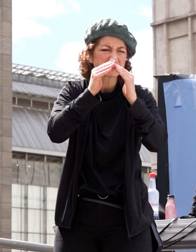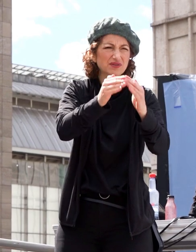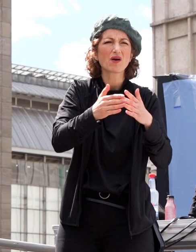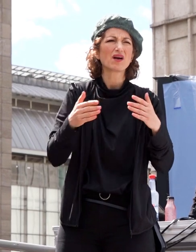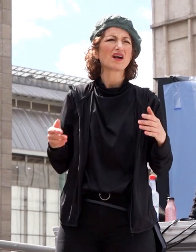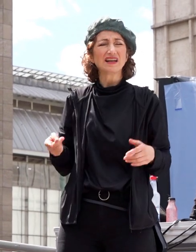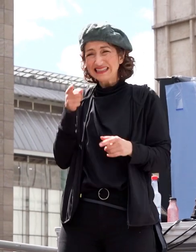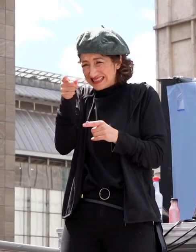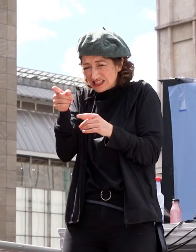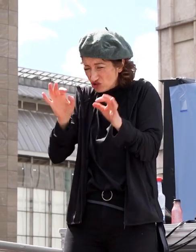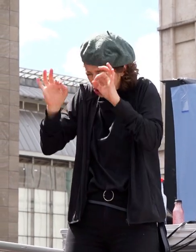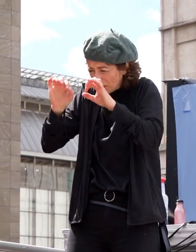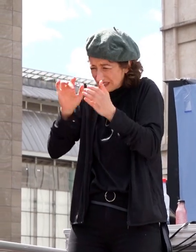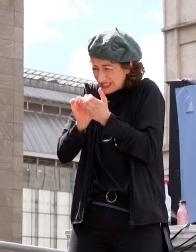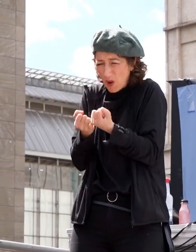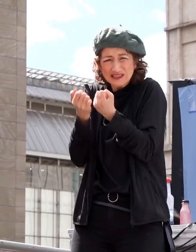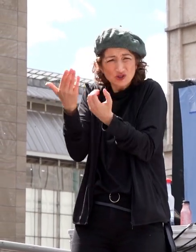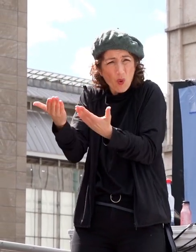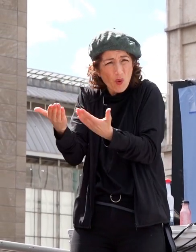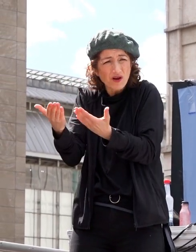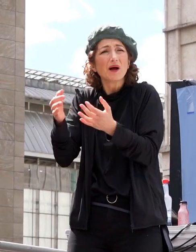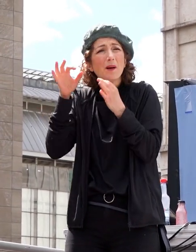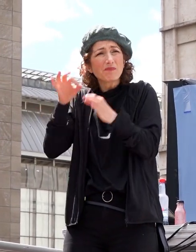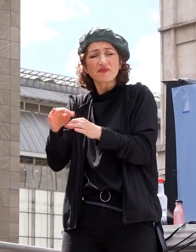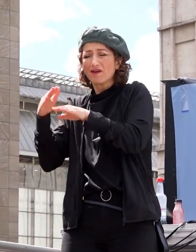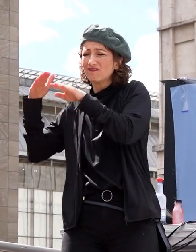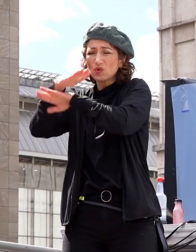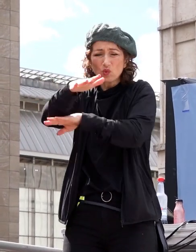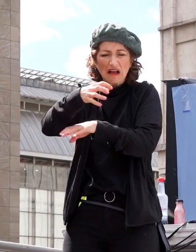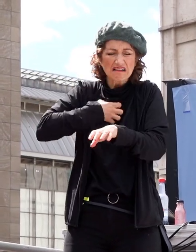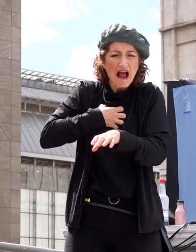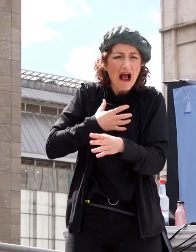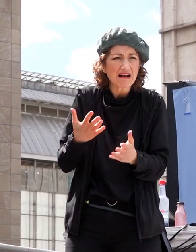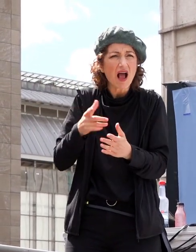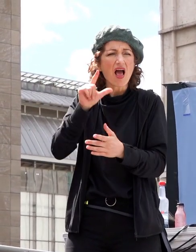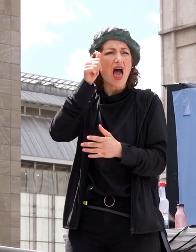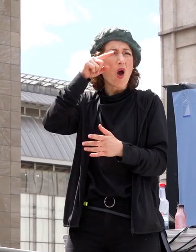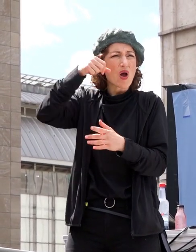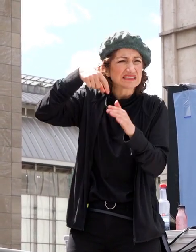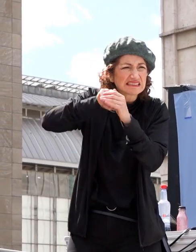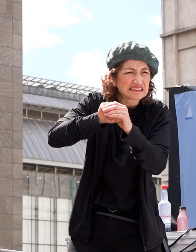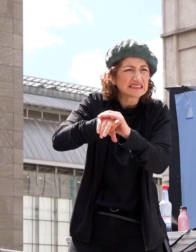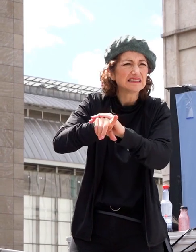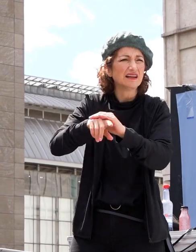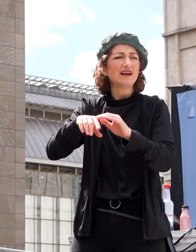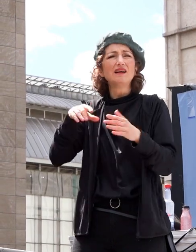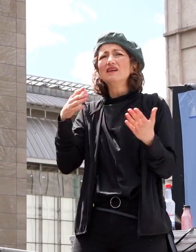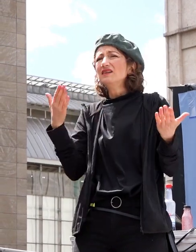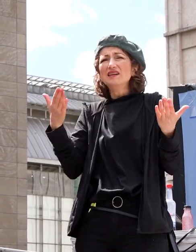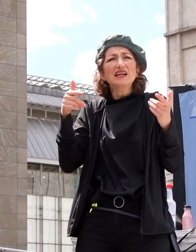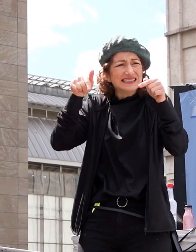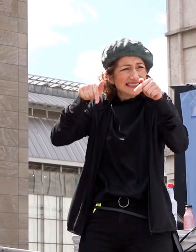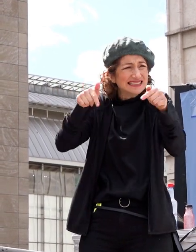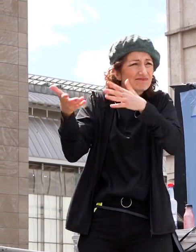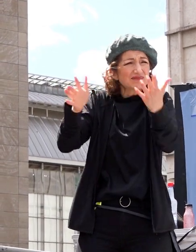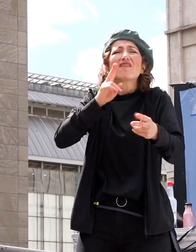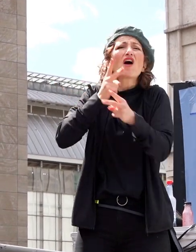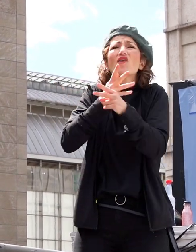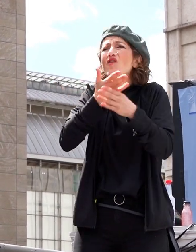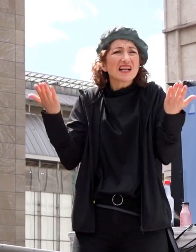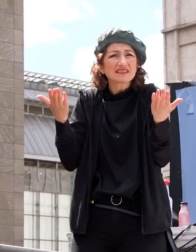get sick in Germany, it is Europe's migration regime which is to blame.